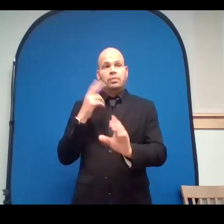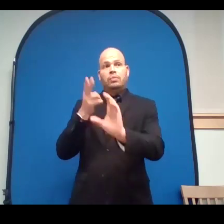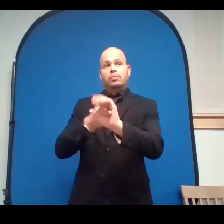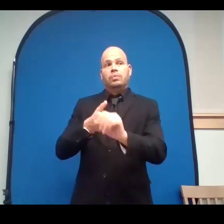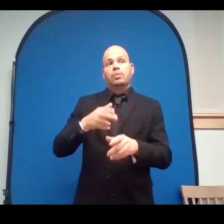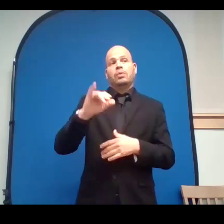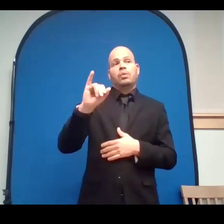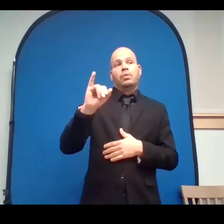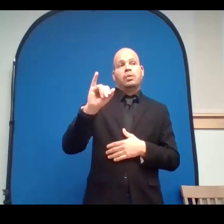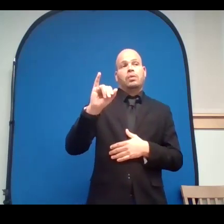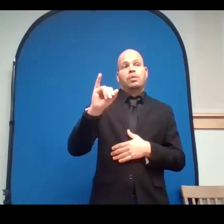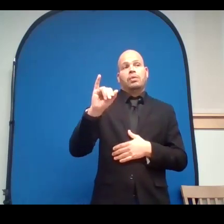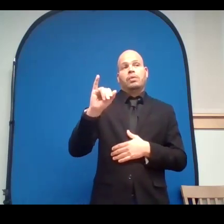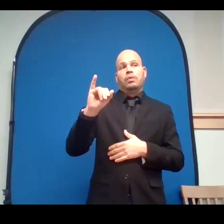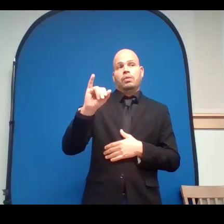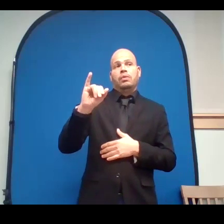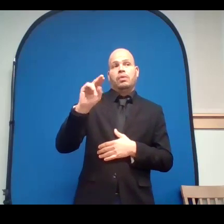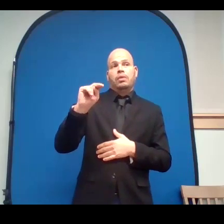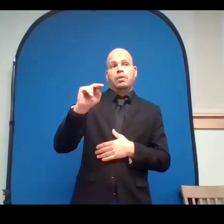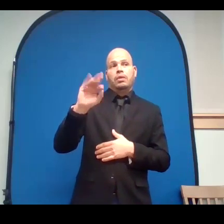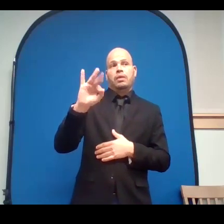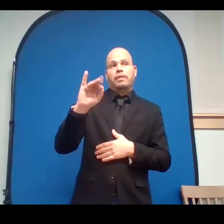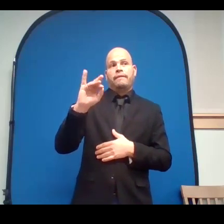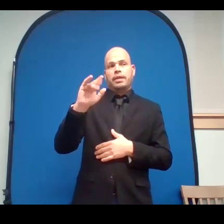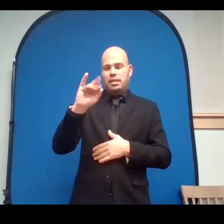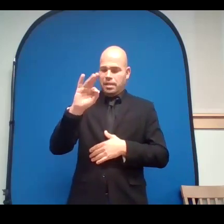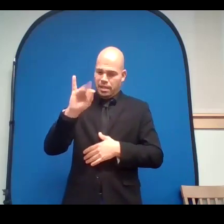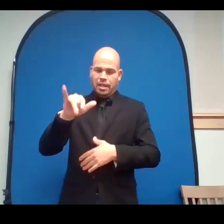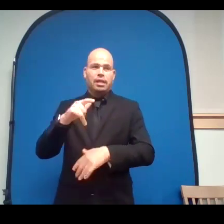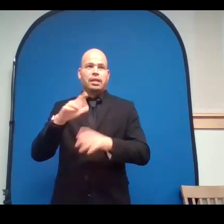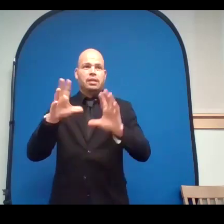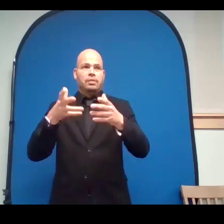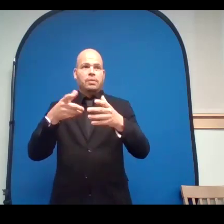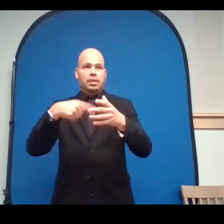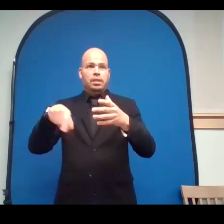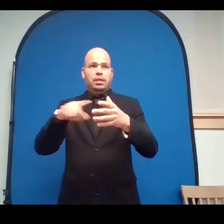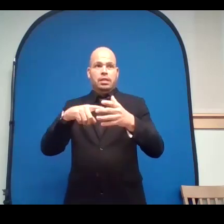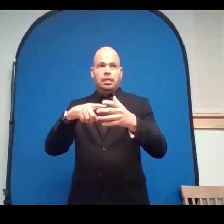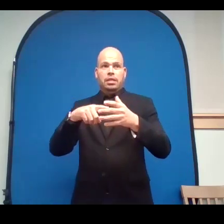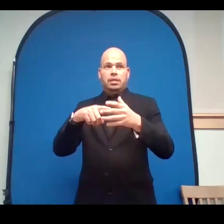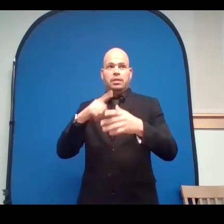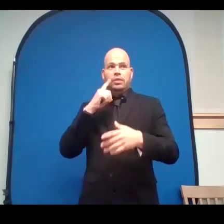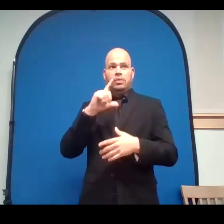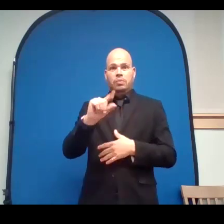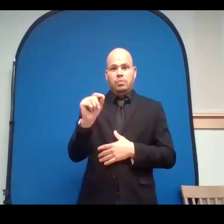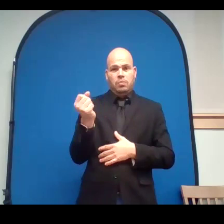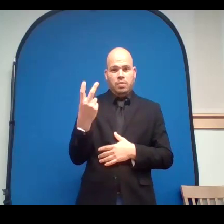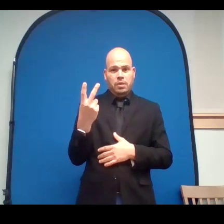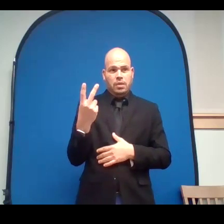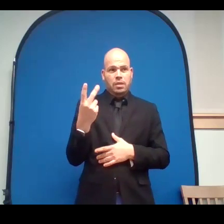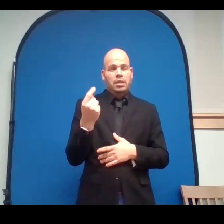infantry officer basic course through school in the beginning of 2012. And then I attended ranger